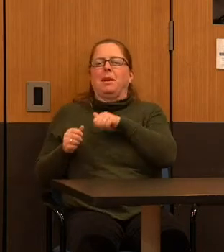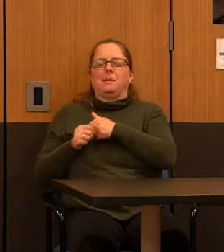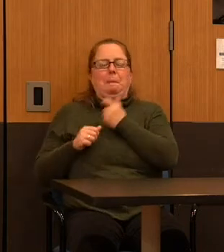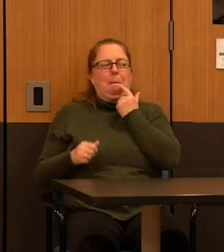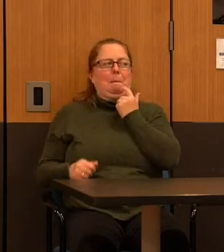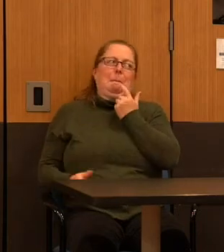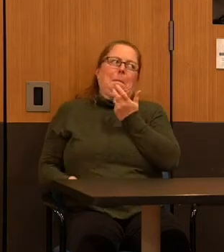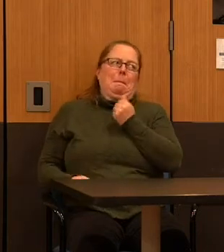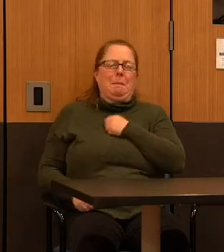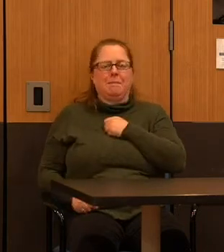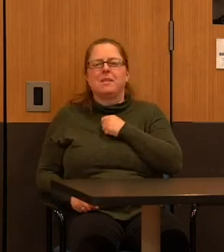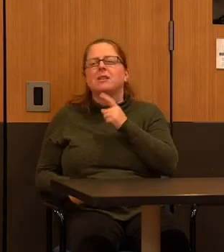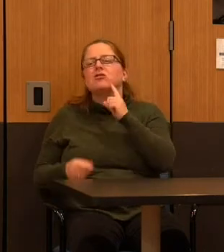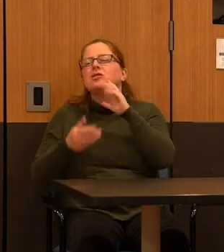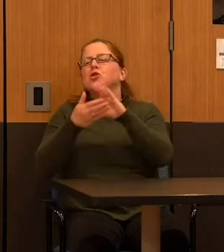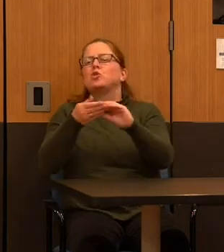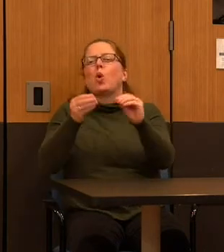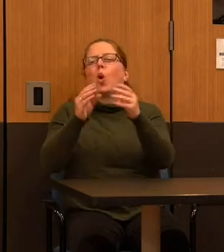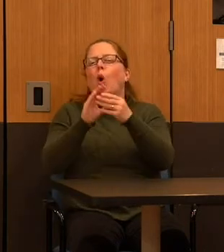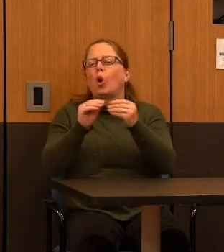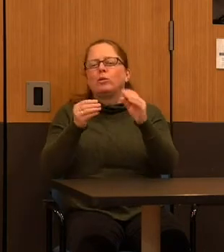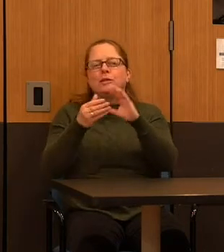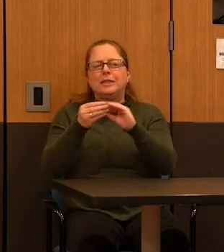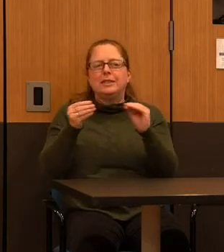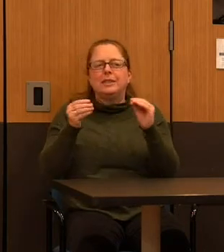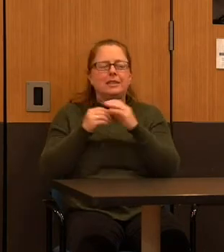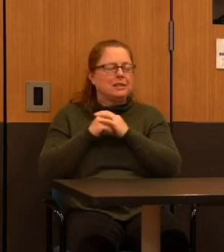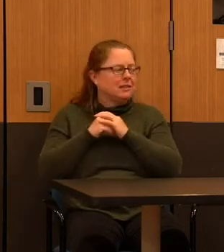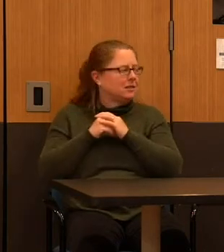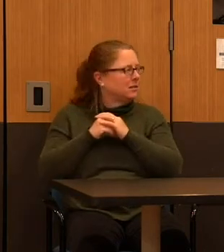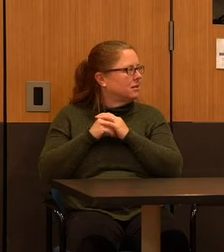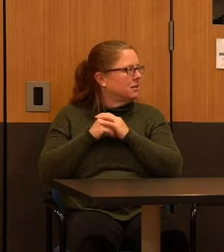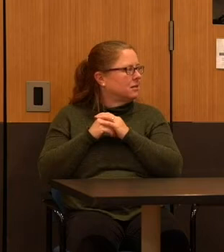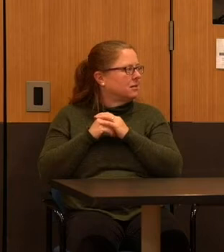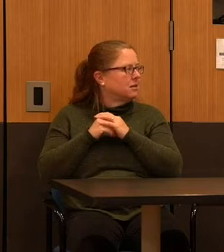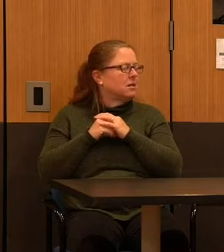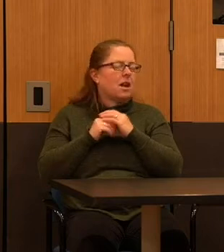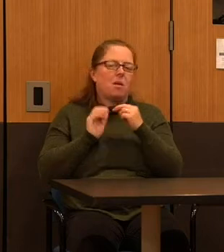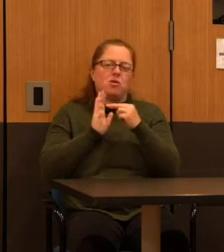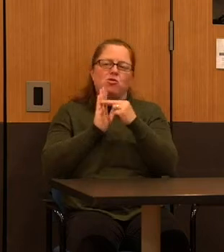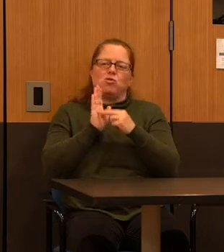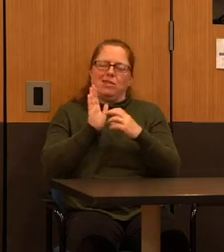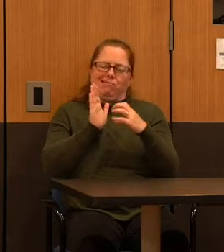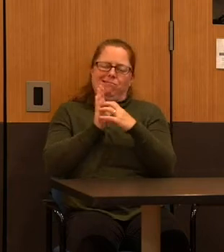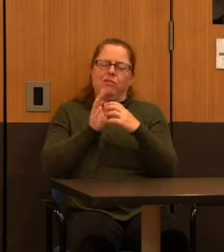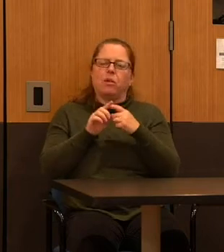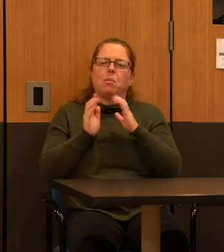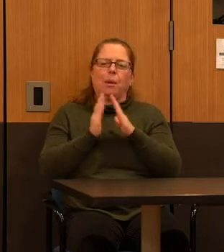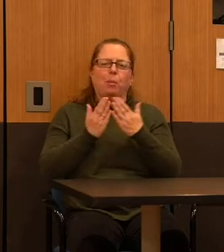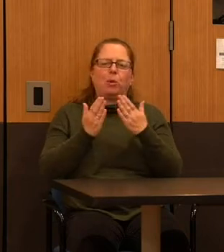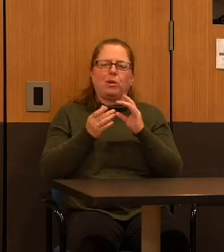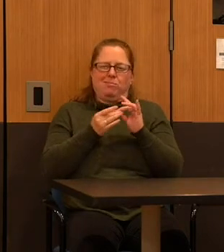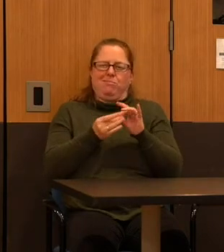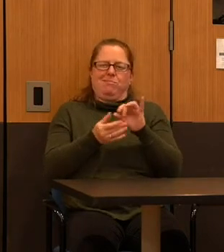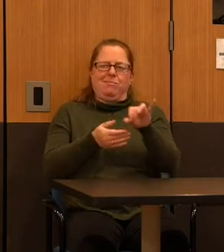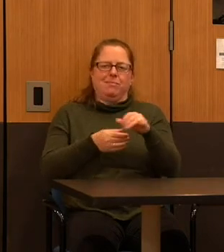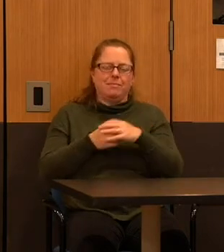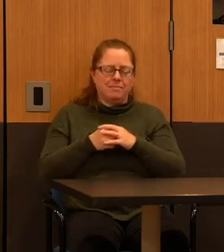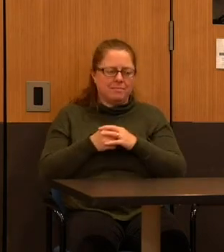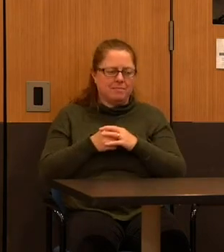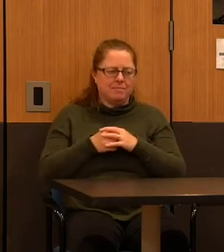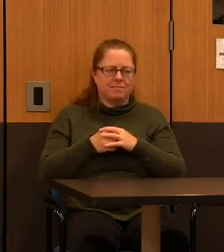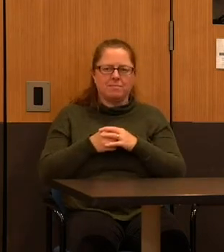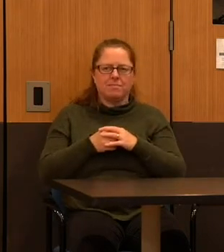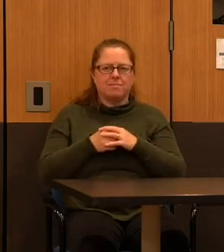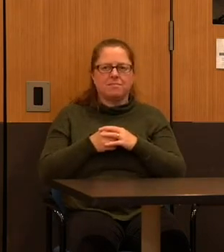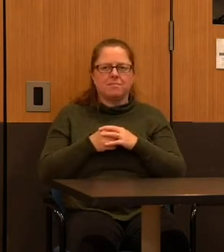story, right? But I want to, I'm just going to read from the part of my book that addresses this, because I was not out